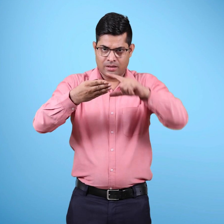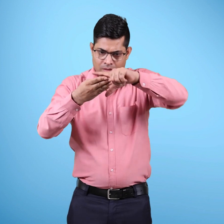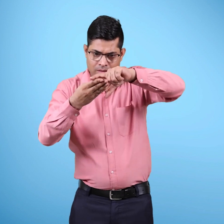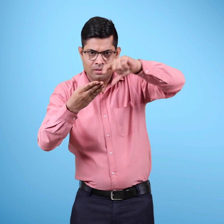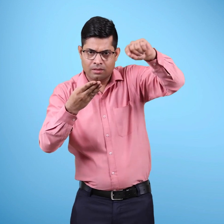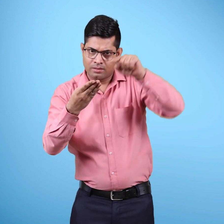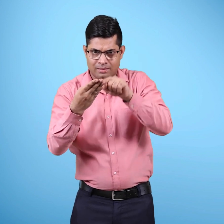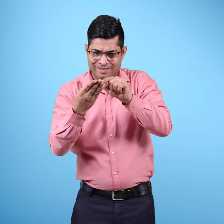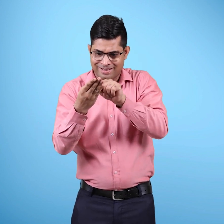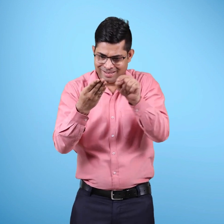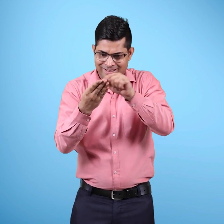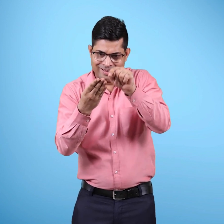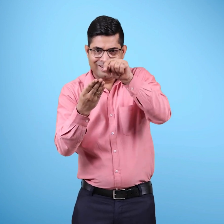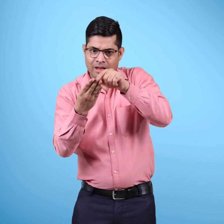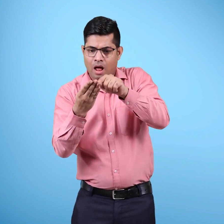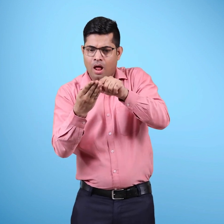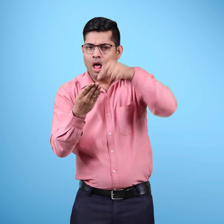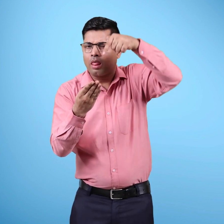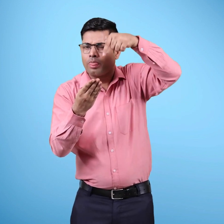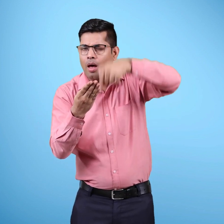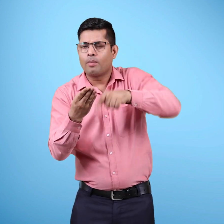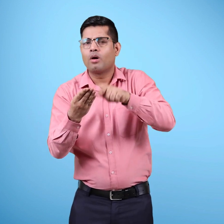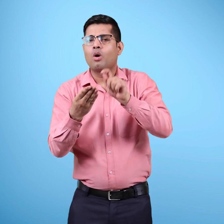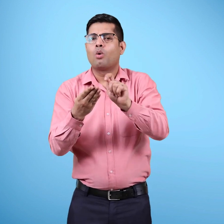Shall we now find out some of the functions of a leaf?